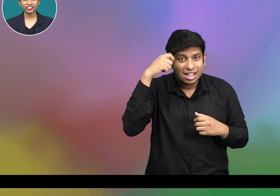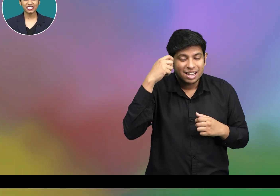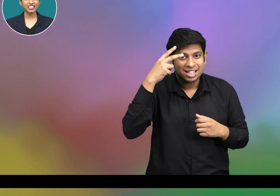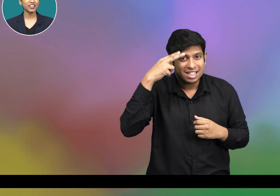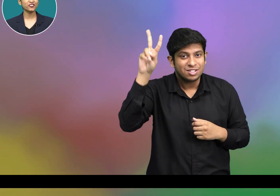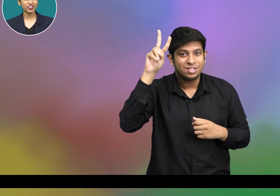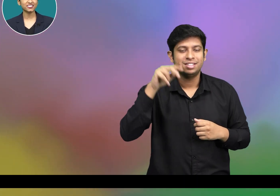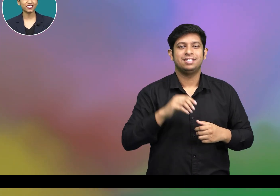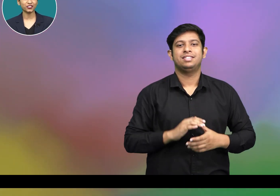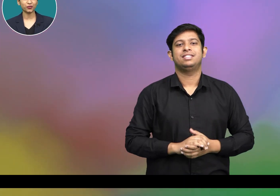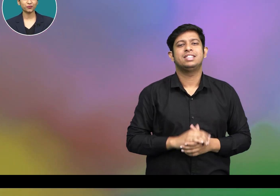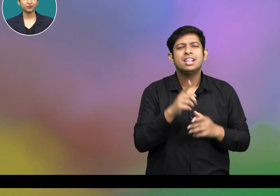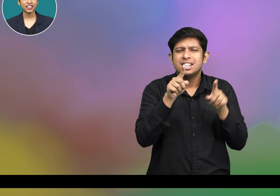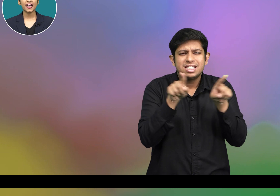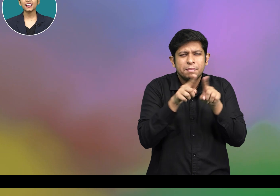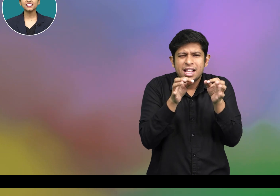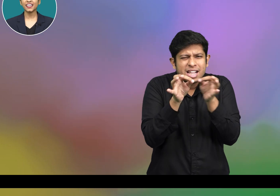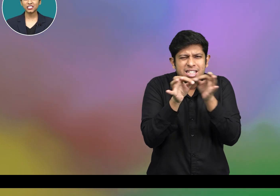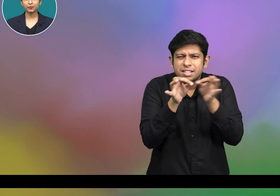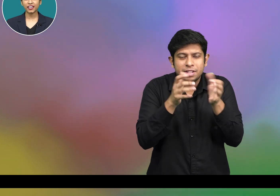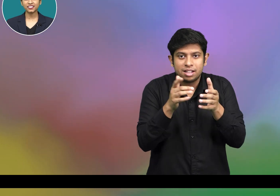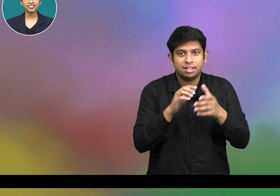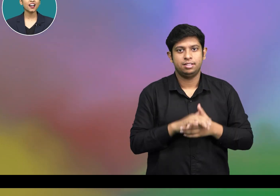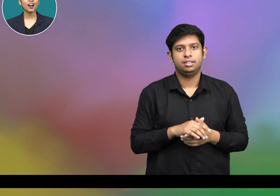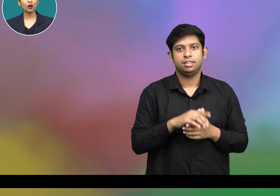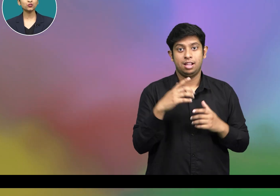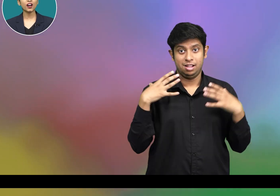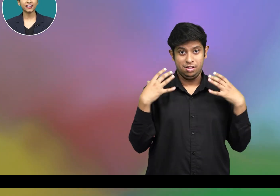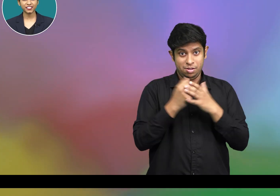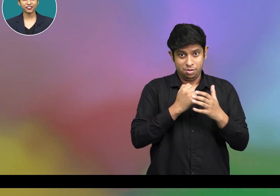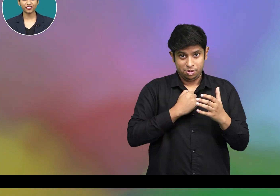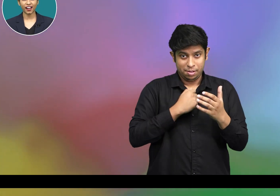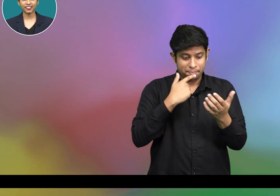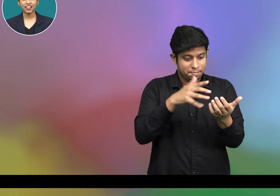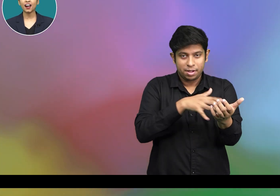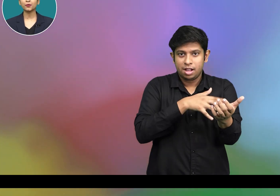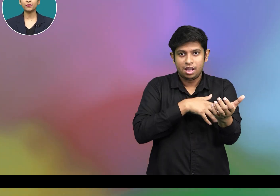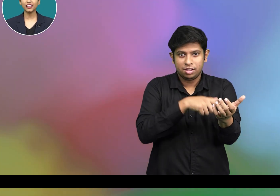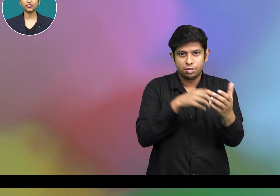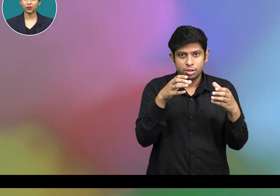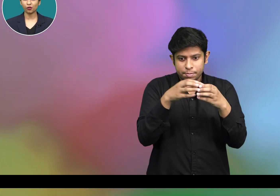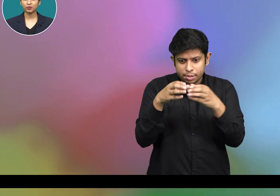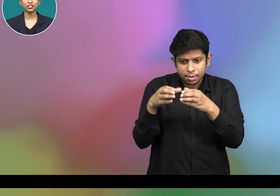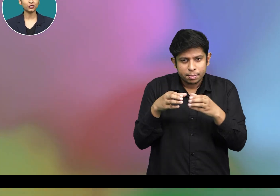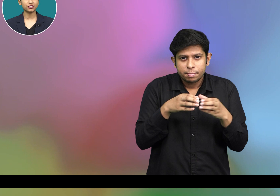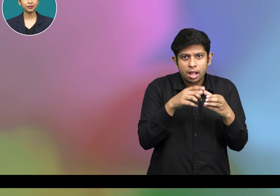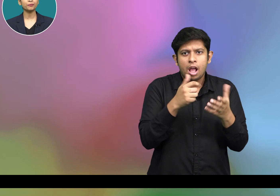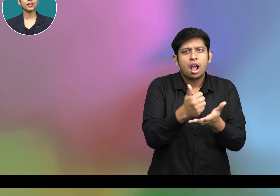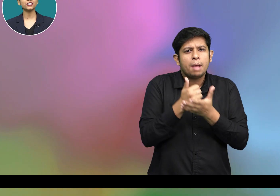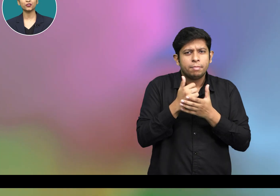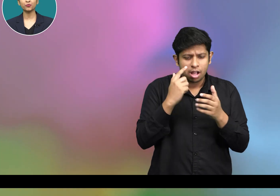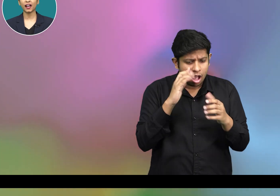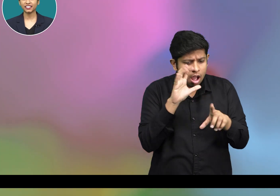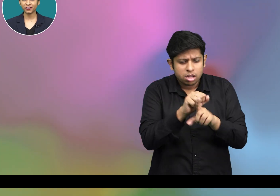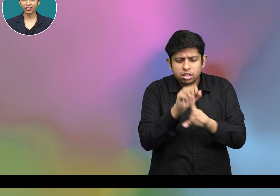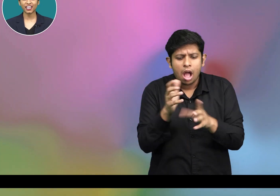video creates interest in you as it explains how to identify our blood groups using